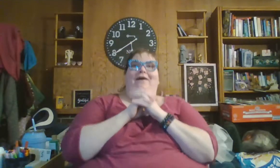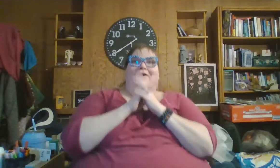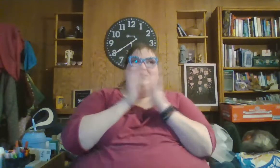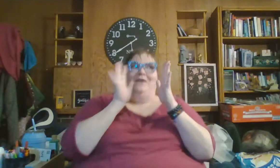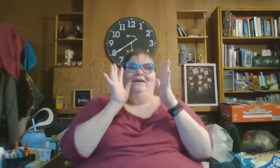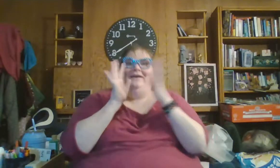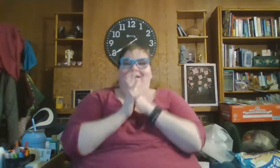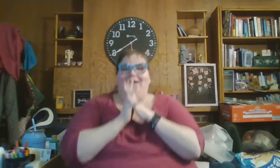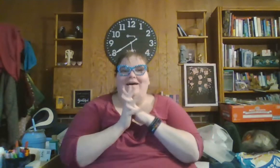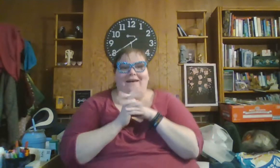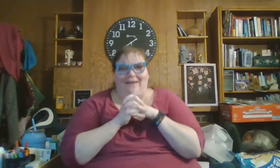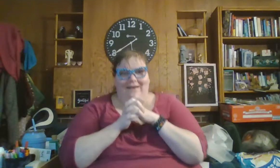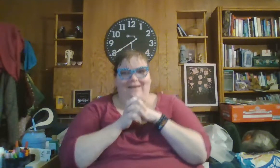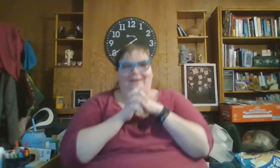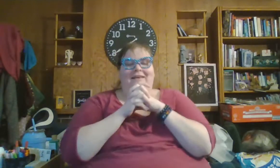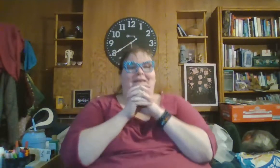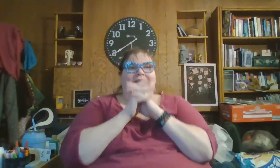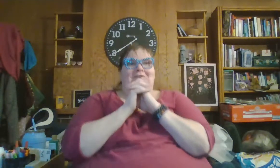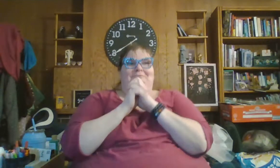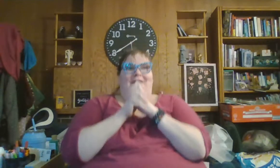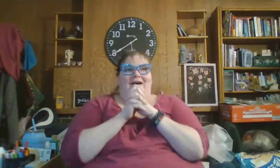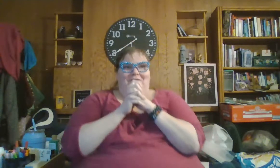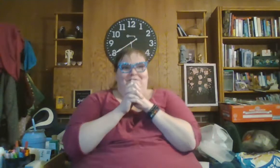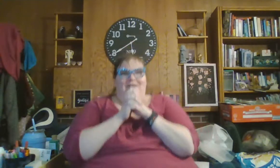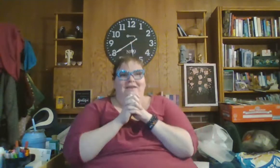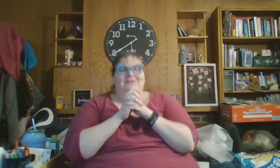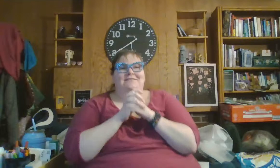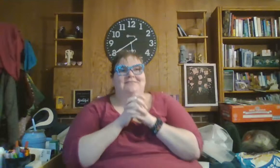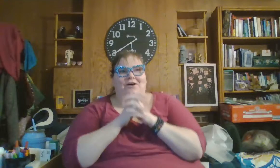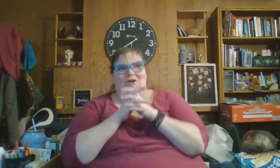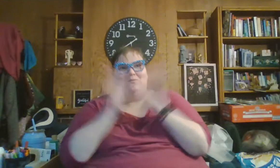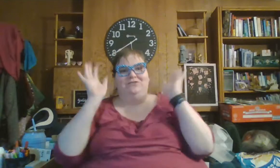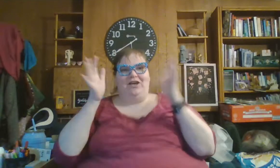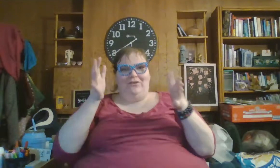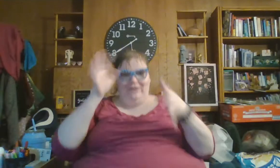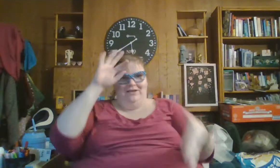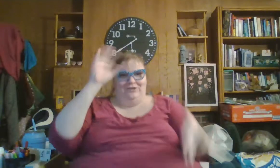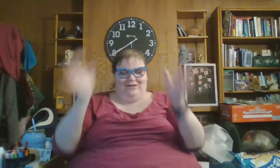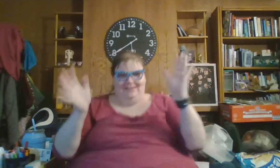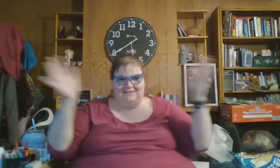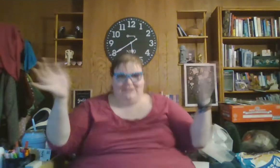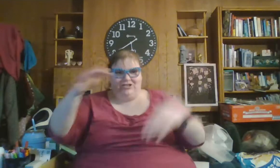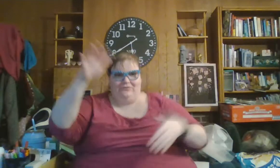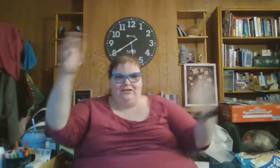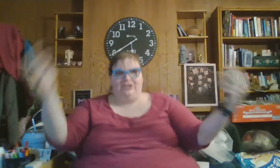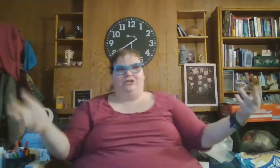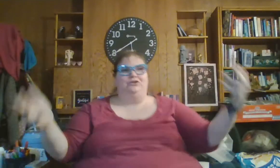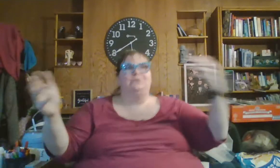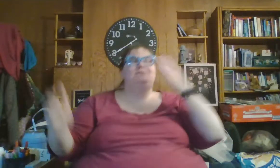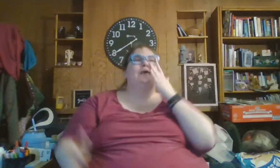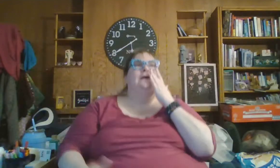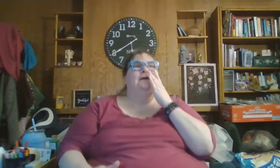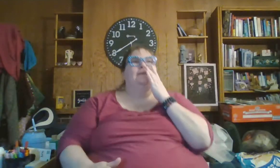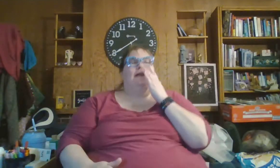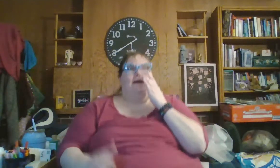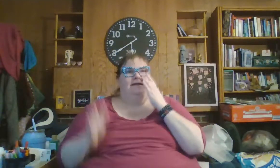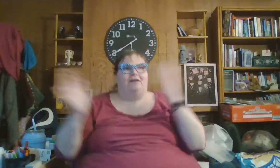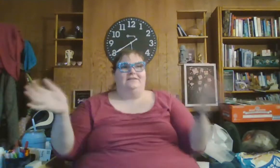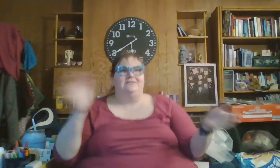fun. I found some shelving units, like shelving cubes, that I had gotten